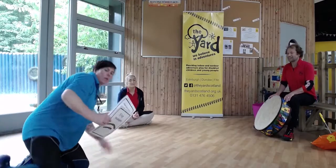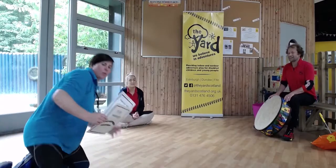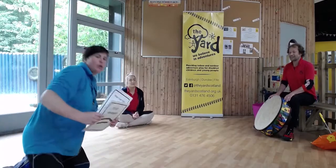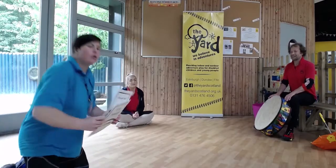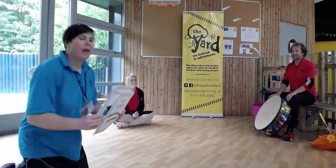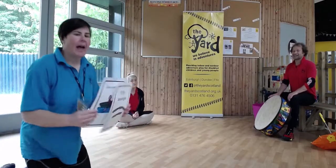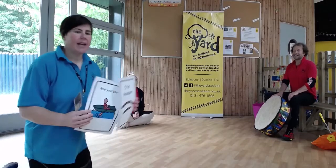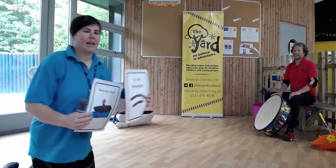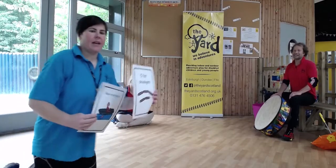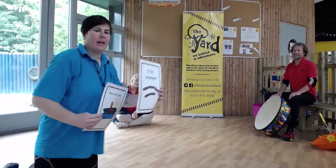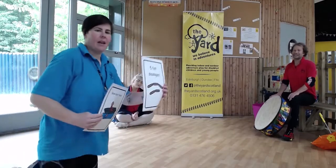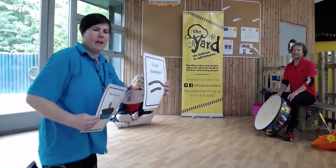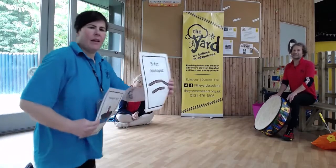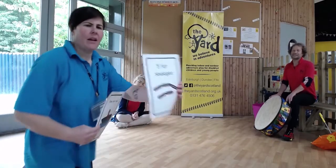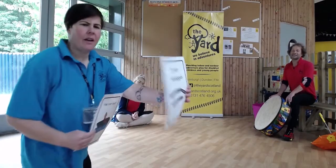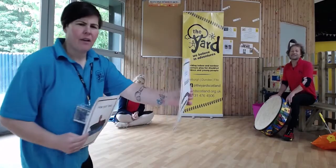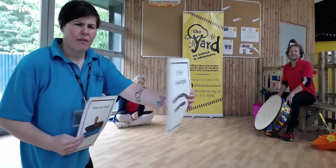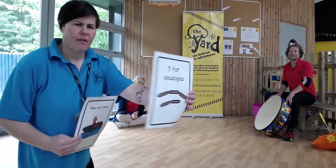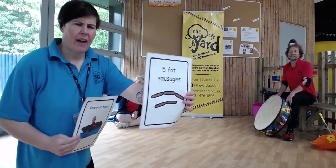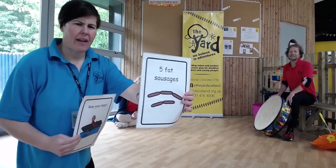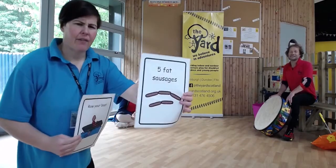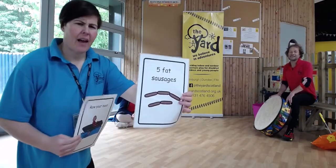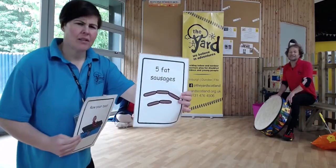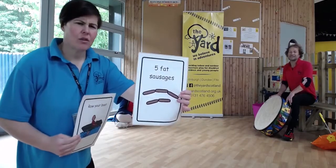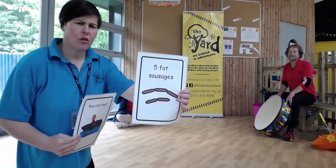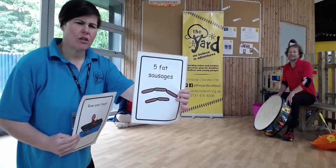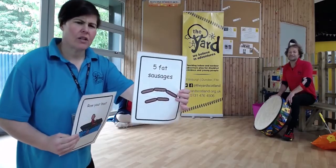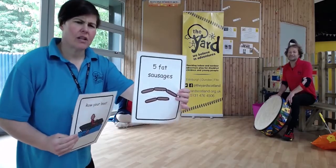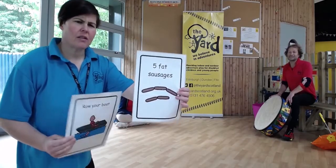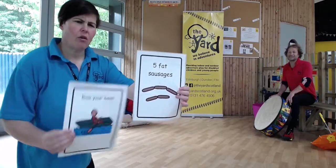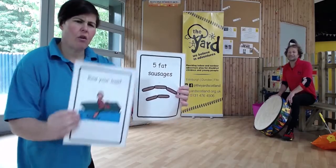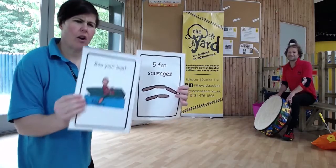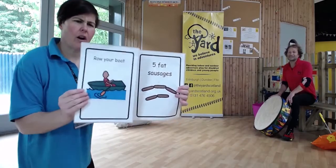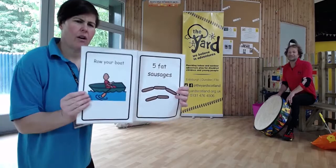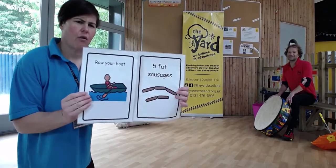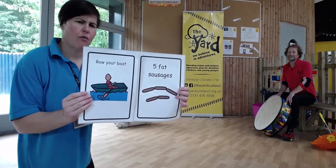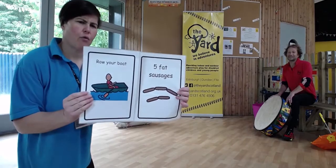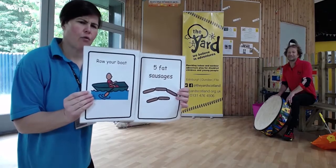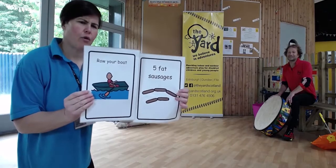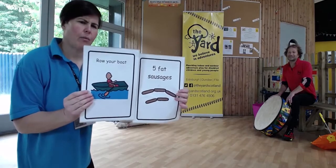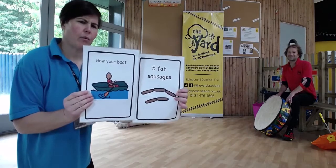Would you like Five Fat Sausages or Row Row Your Boat?